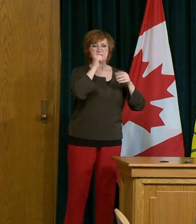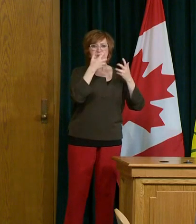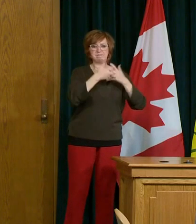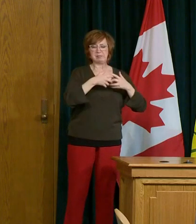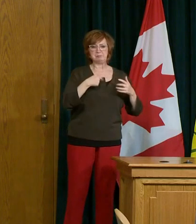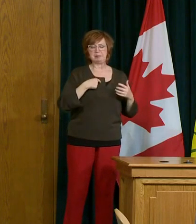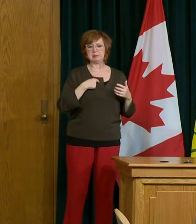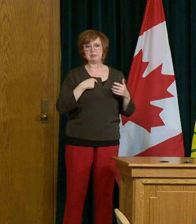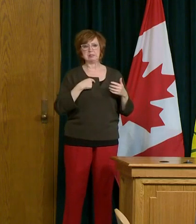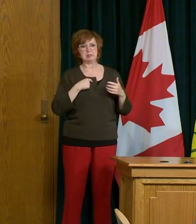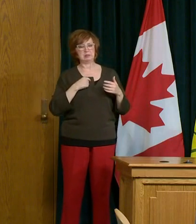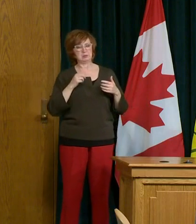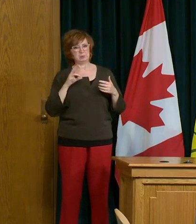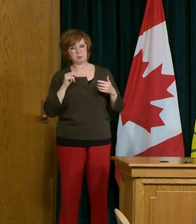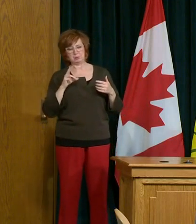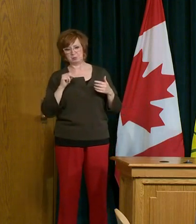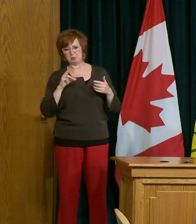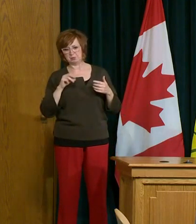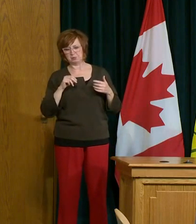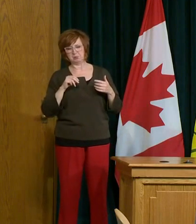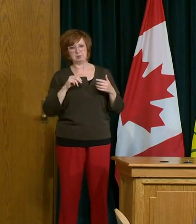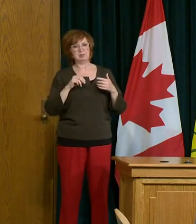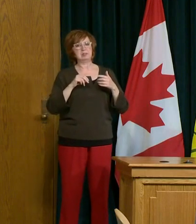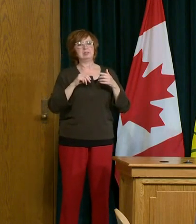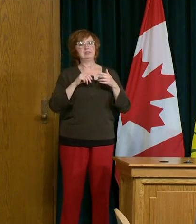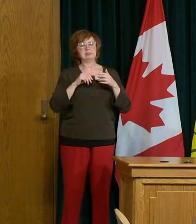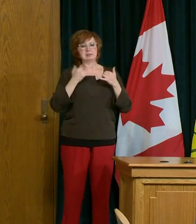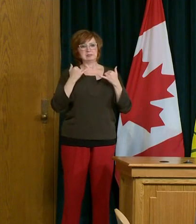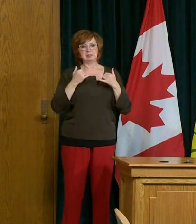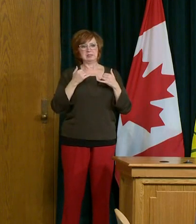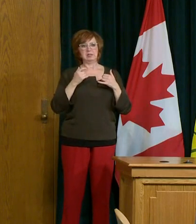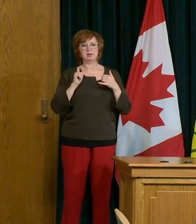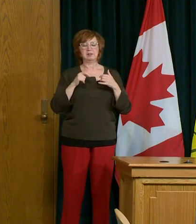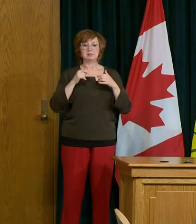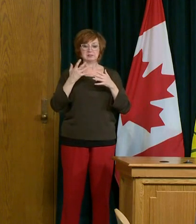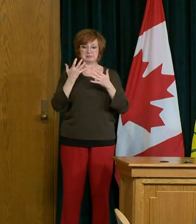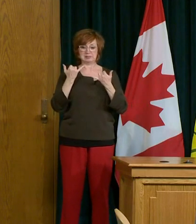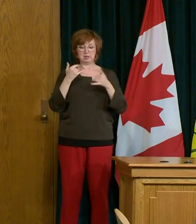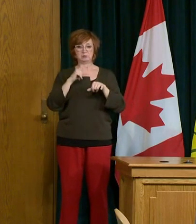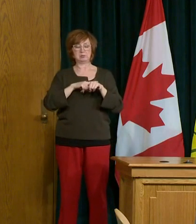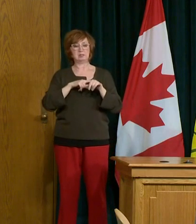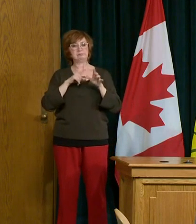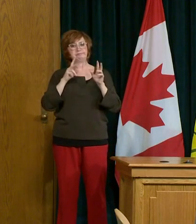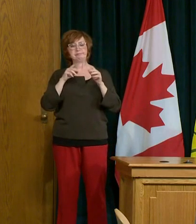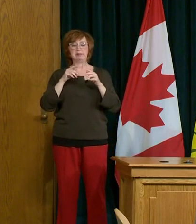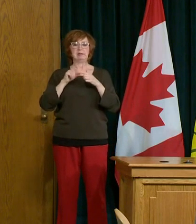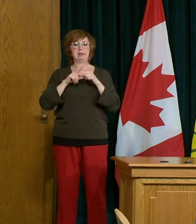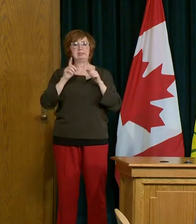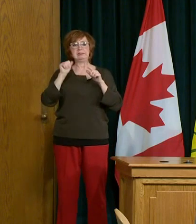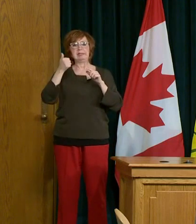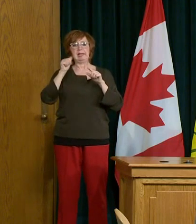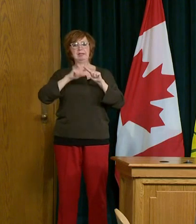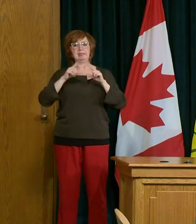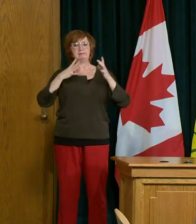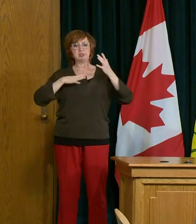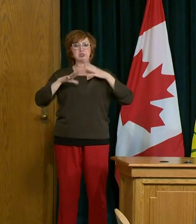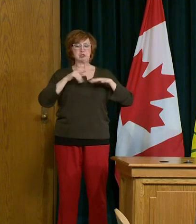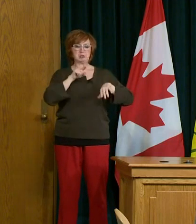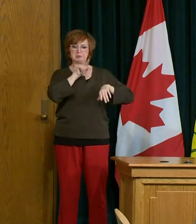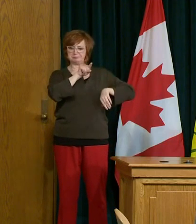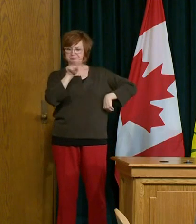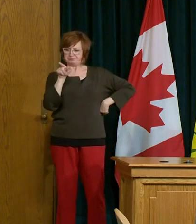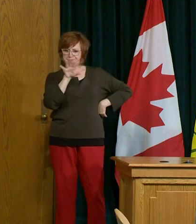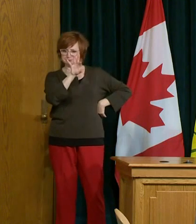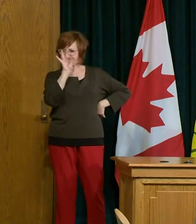the time to try 10 shirts on to buy one. I think the best way, still, the recommendation is, if you want to go and get a shirt,